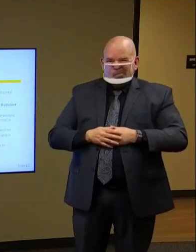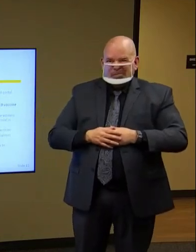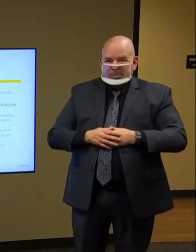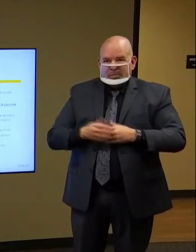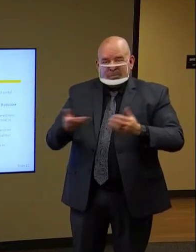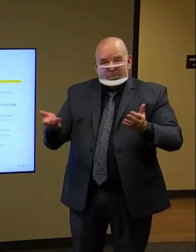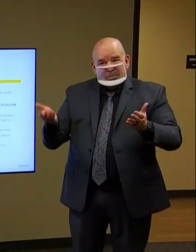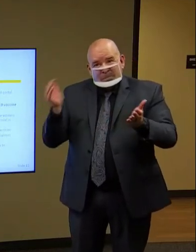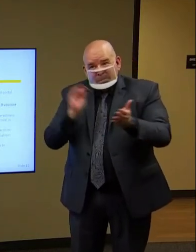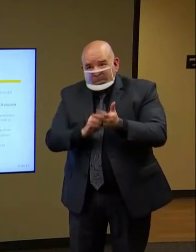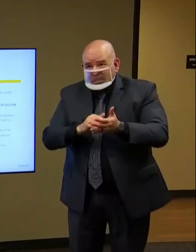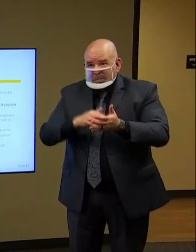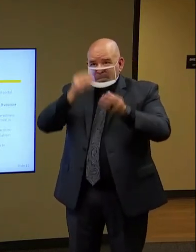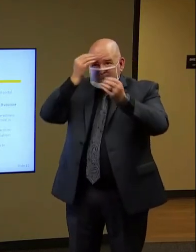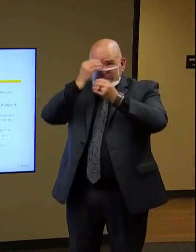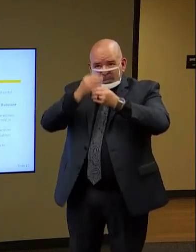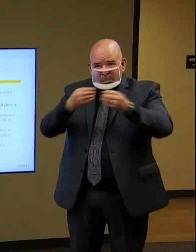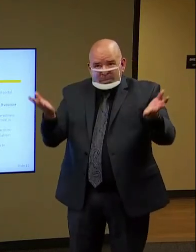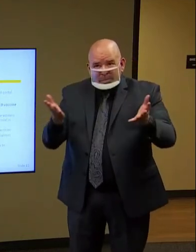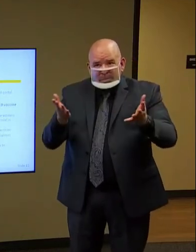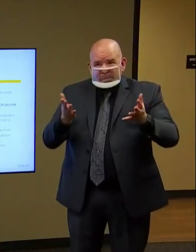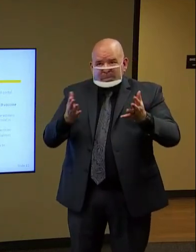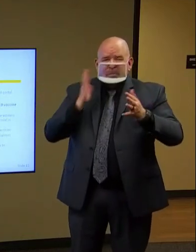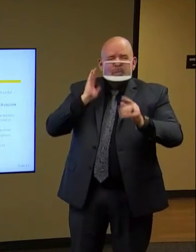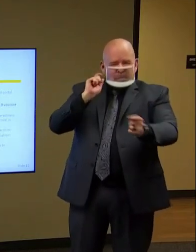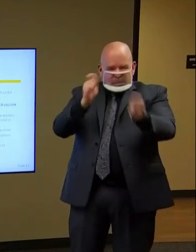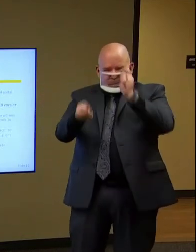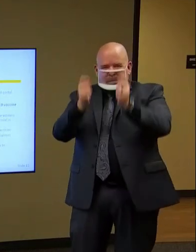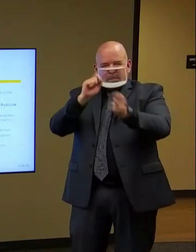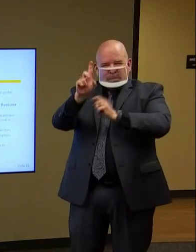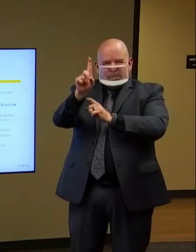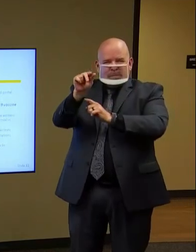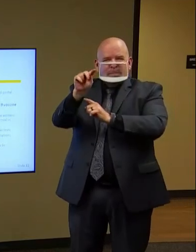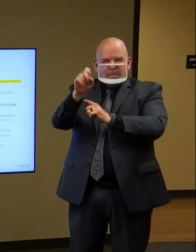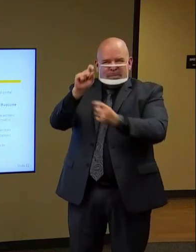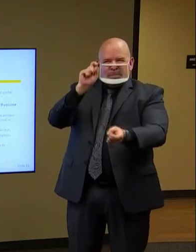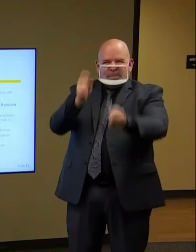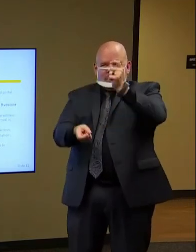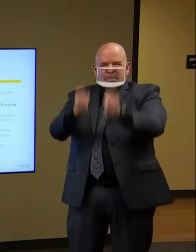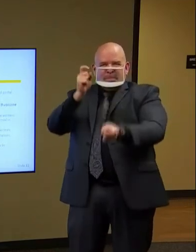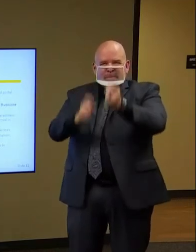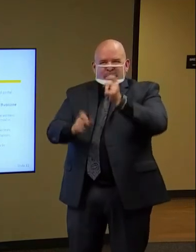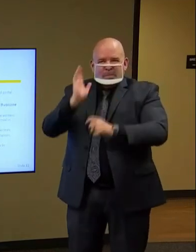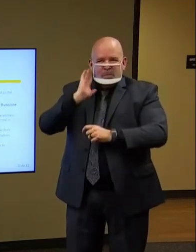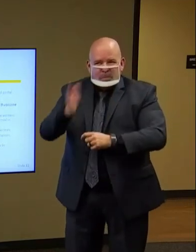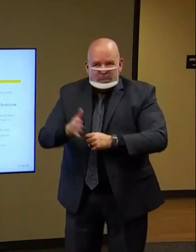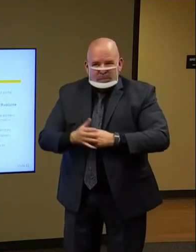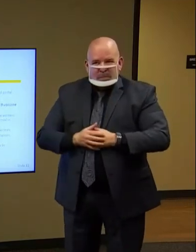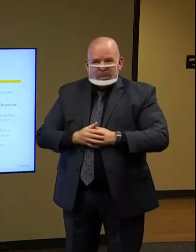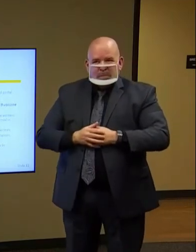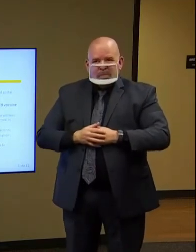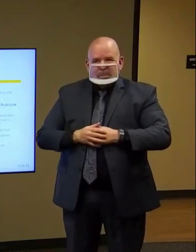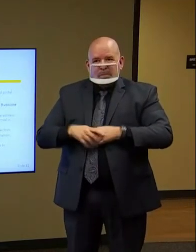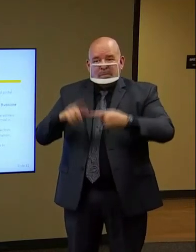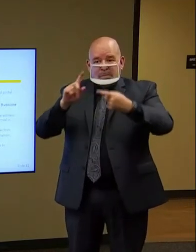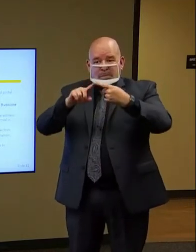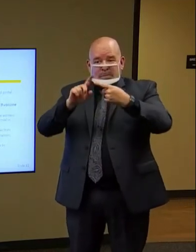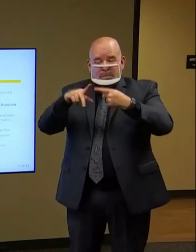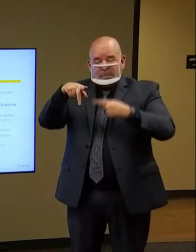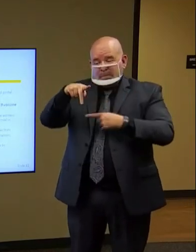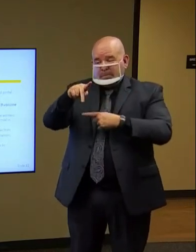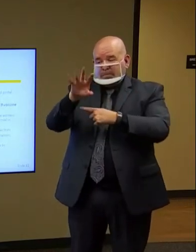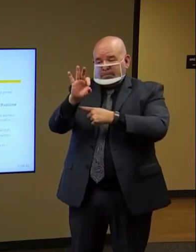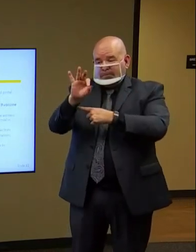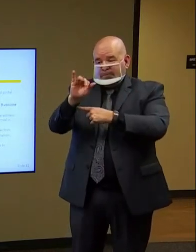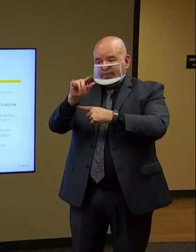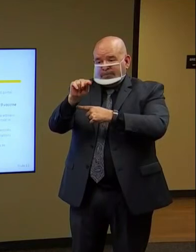changes every single day based on right now we only have 1 approved vaccine. By the end of the weekend, we anticipate we